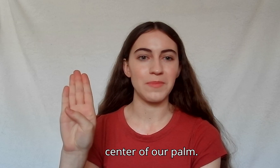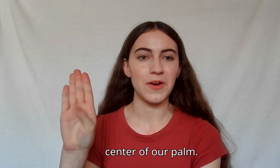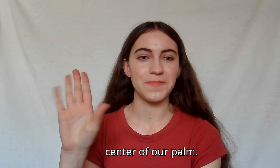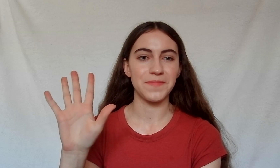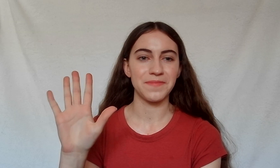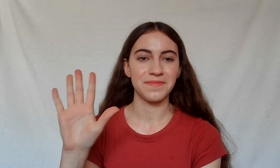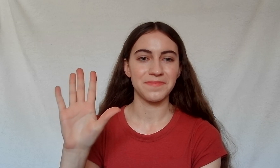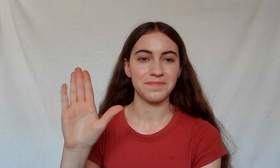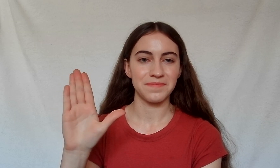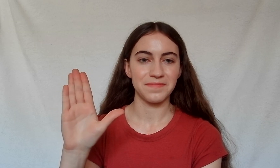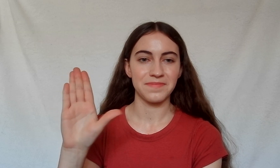palm.